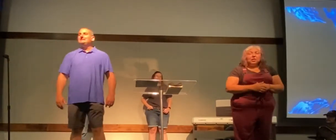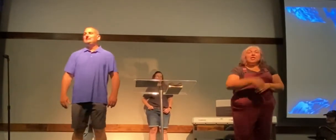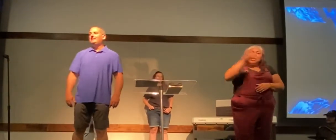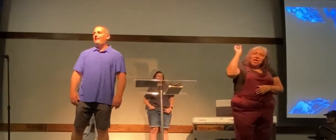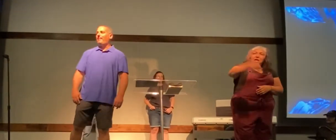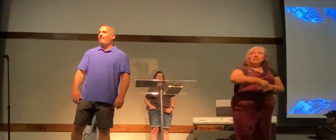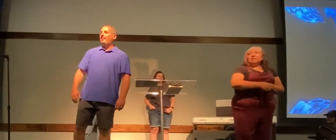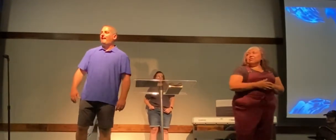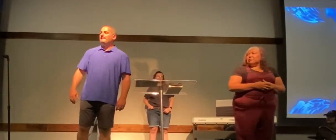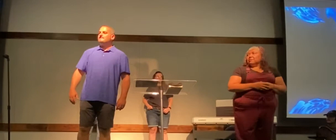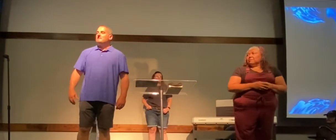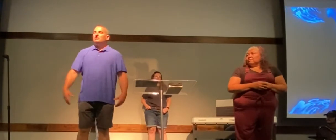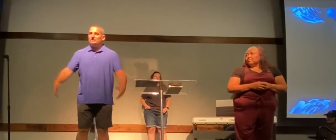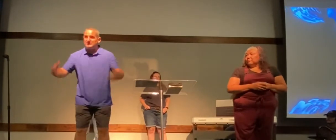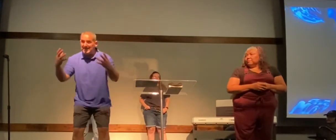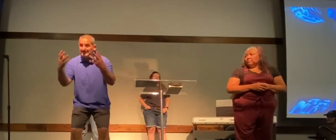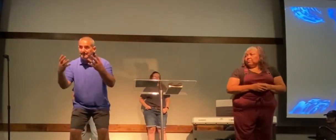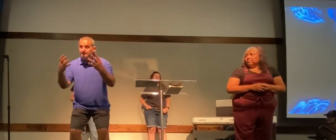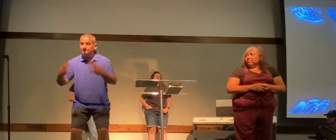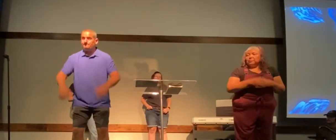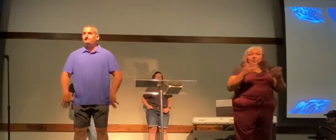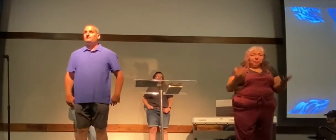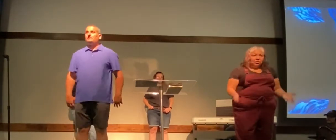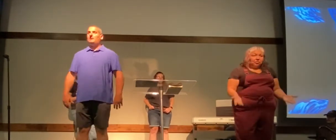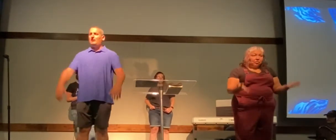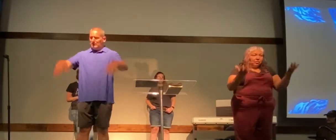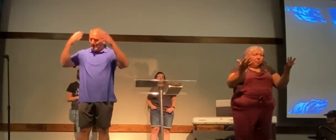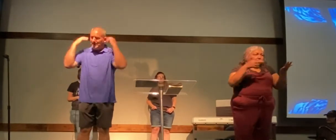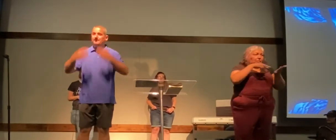Yes. So stand up.